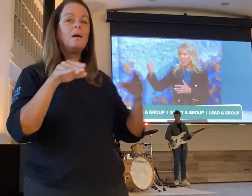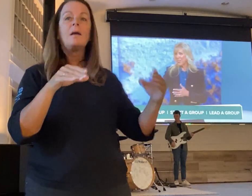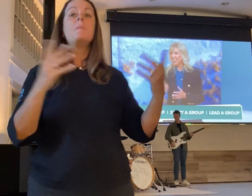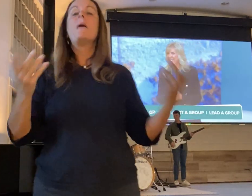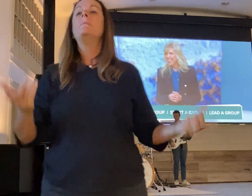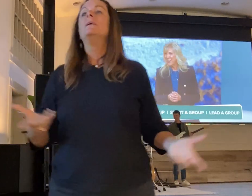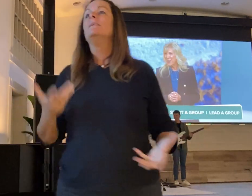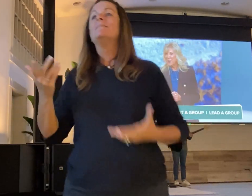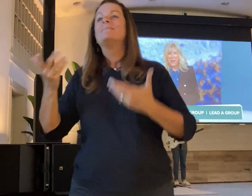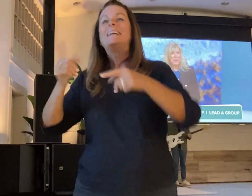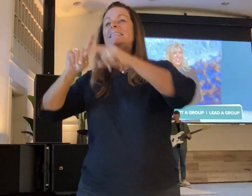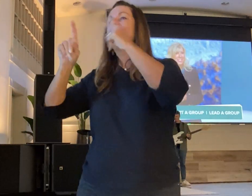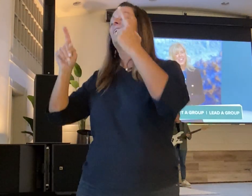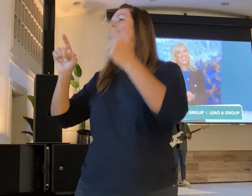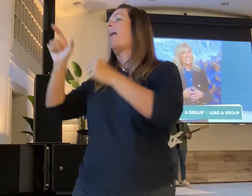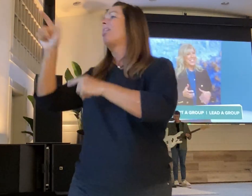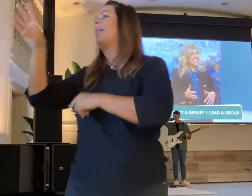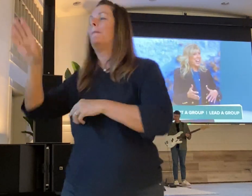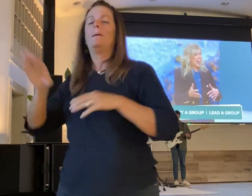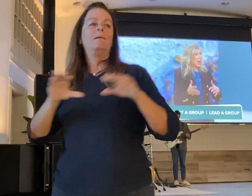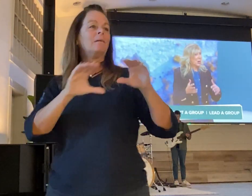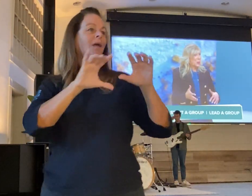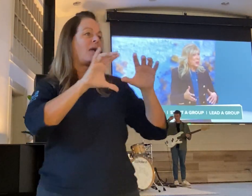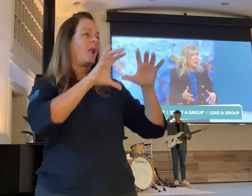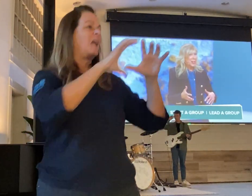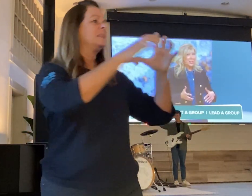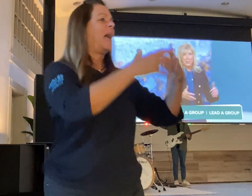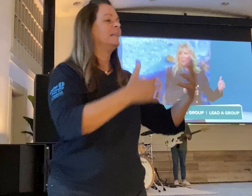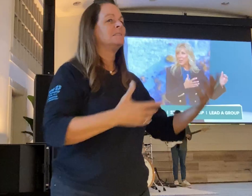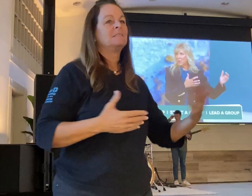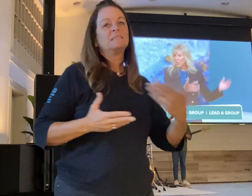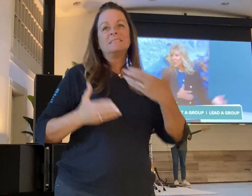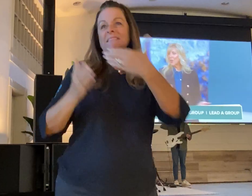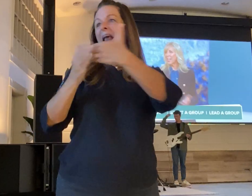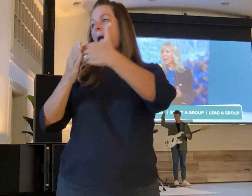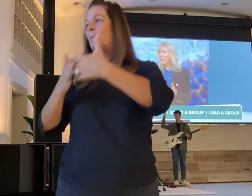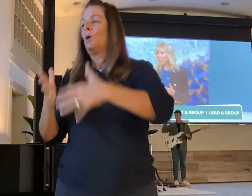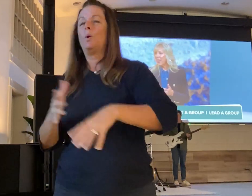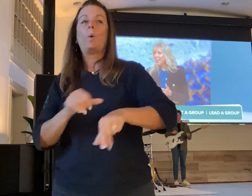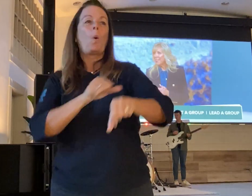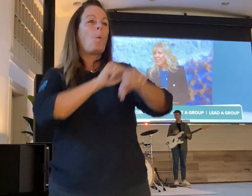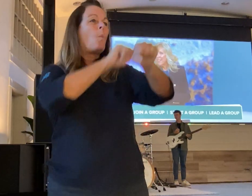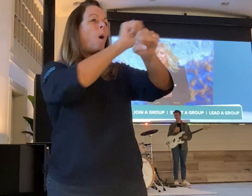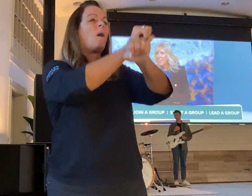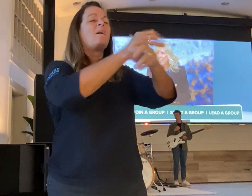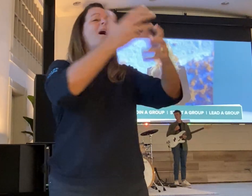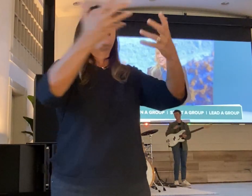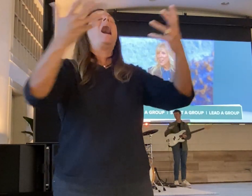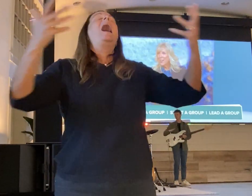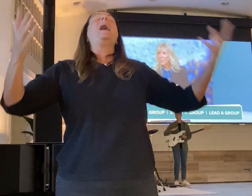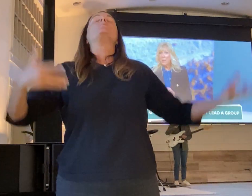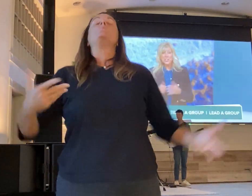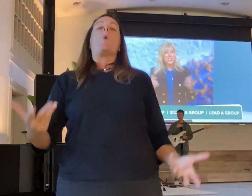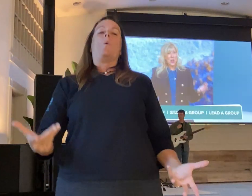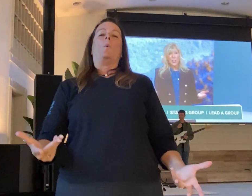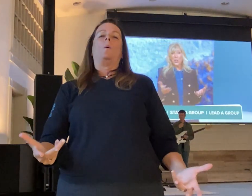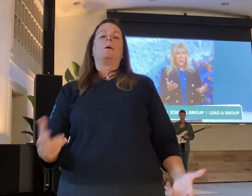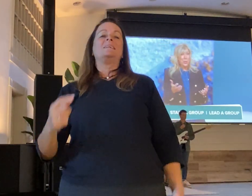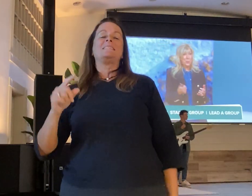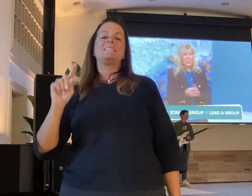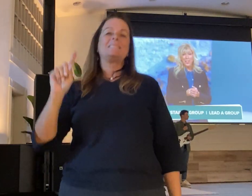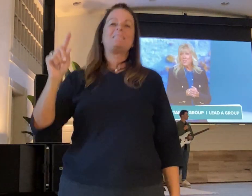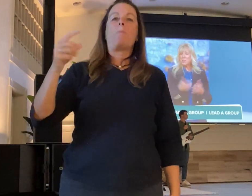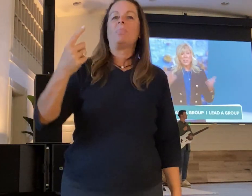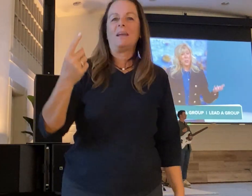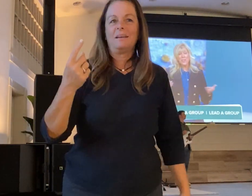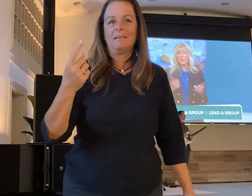because you've already raised your kids. Or maybe it's leading a group that are just starting out in their faith. Maybe it's